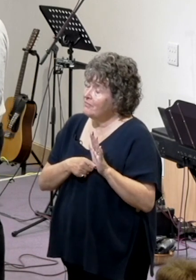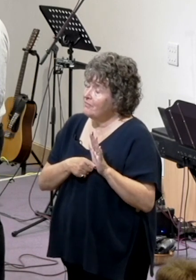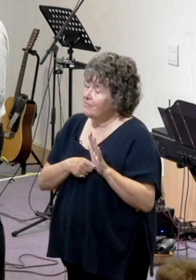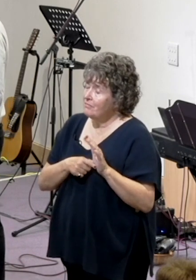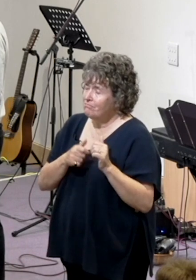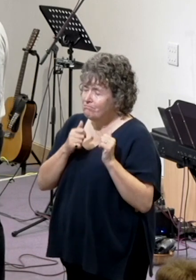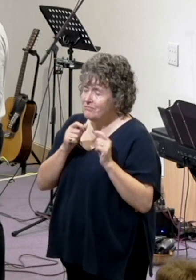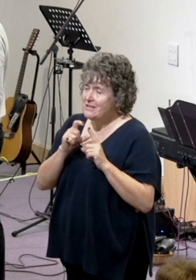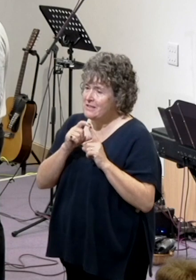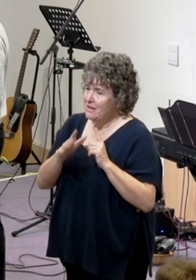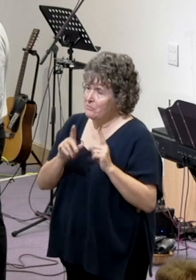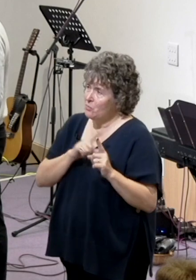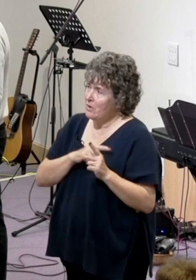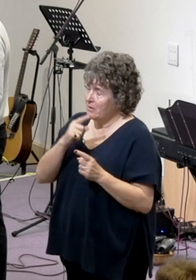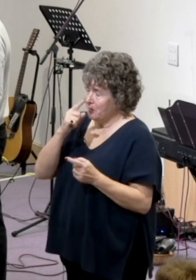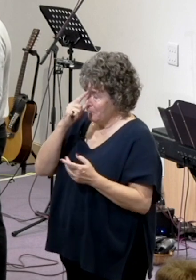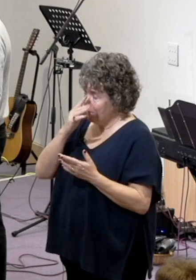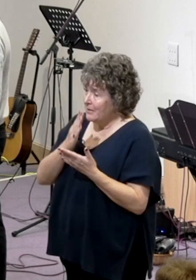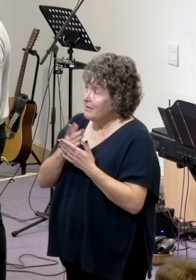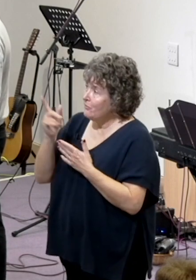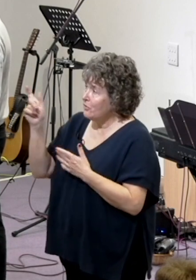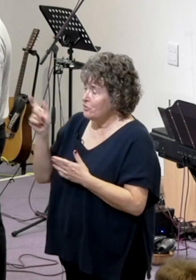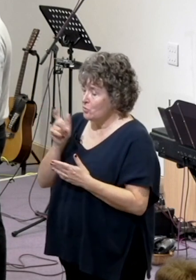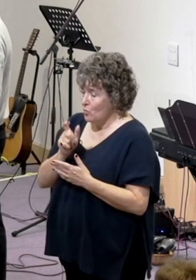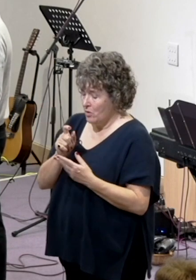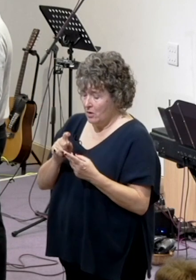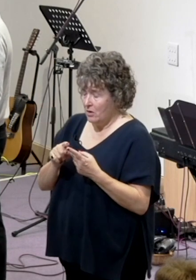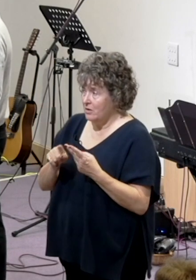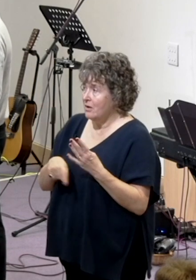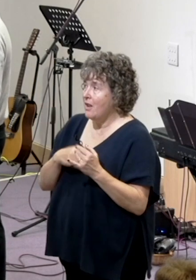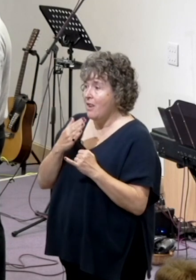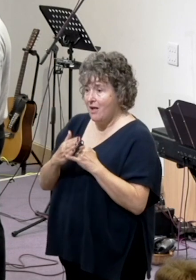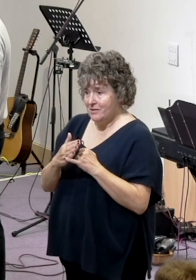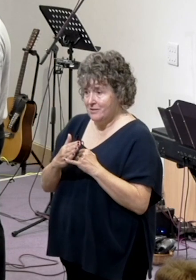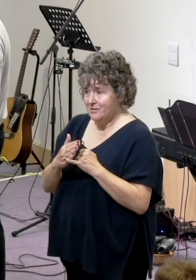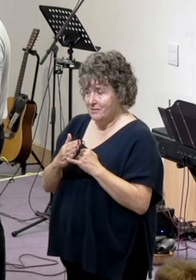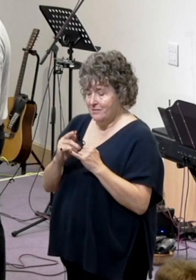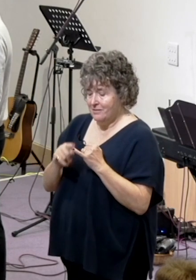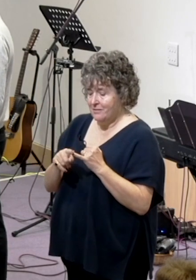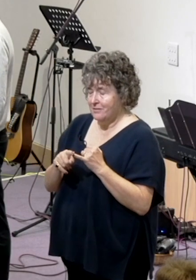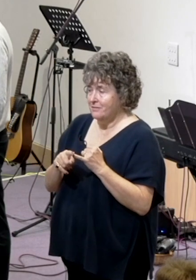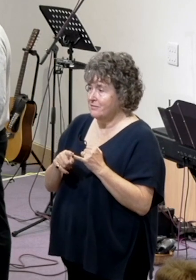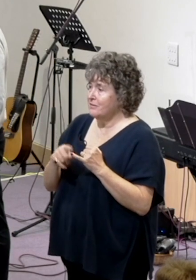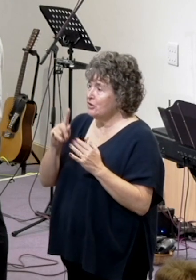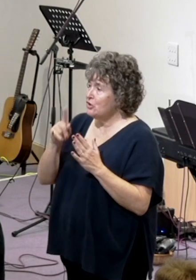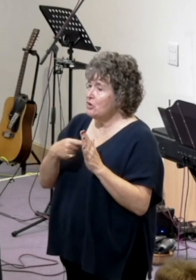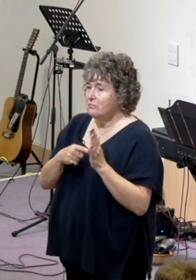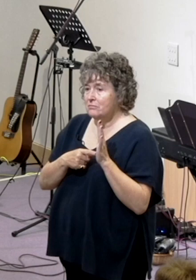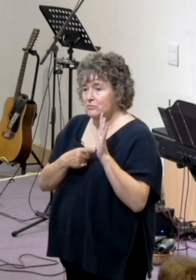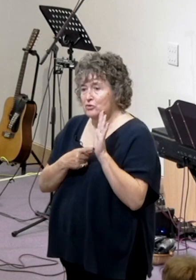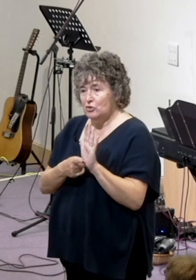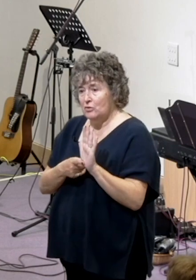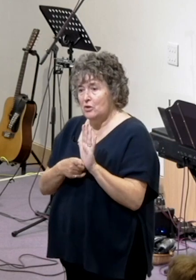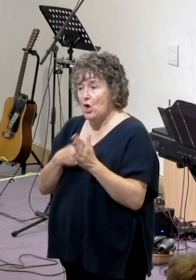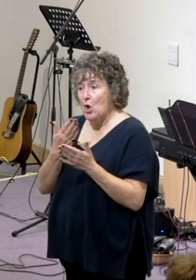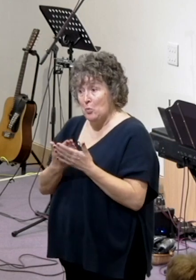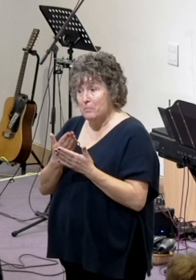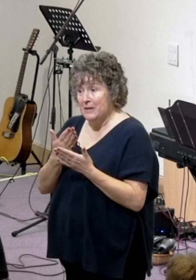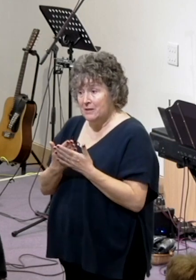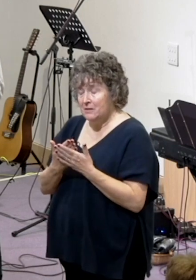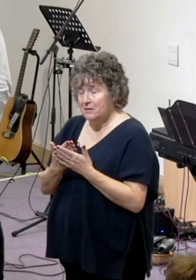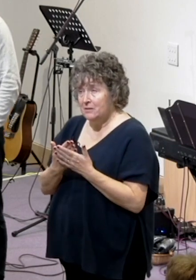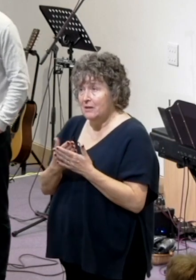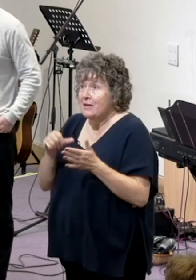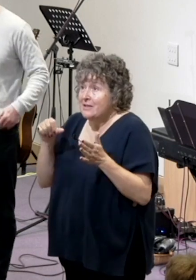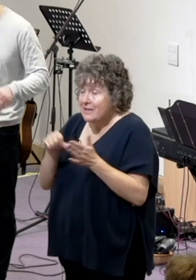when he placed faith in God's word. And lastly, he demonstrated costly